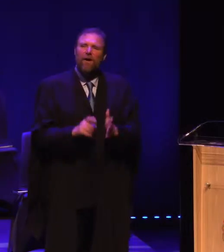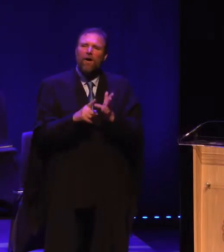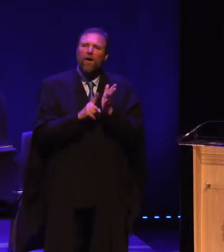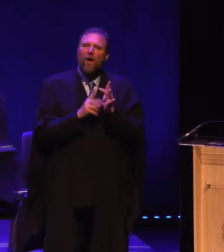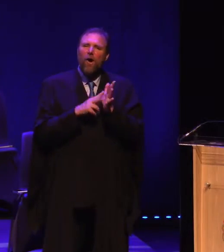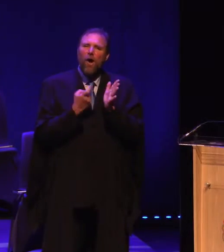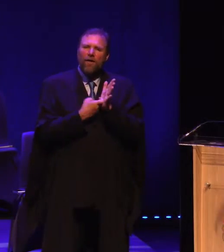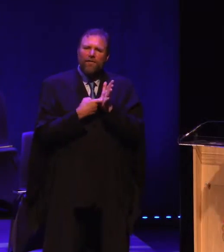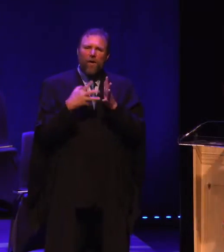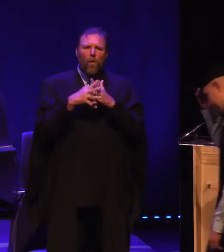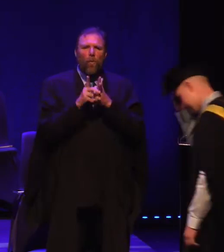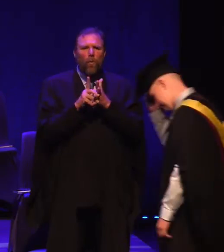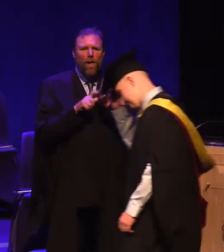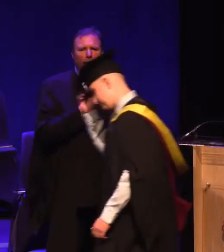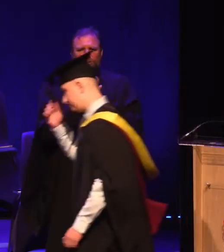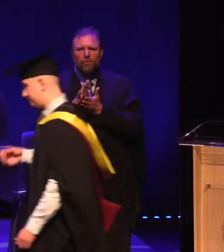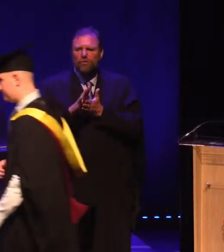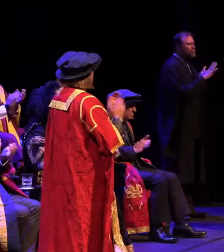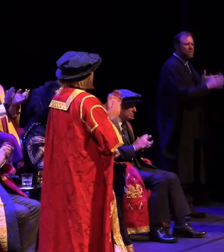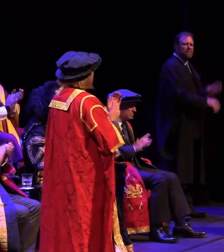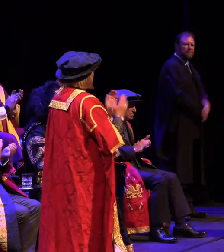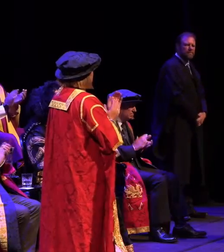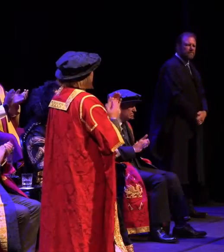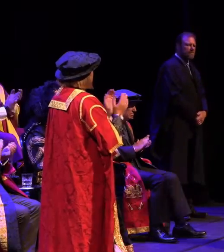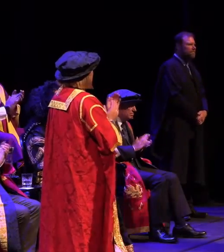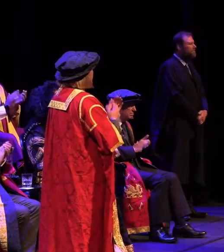Oliver Welch.